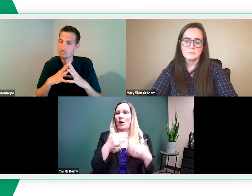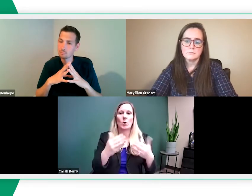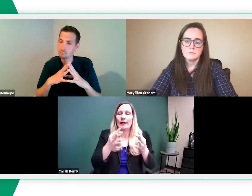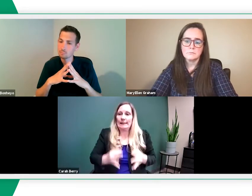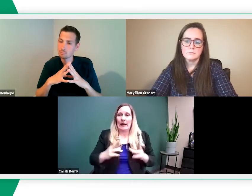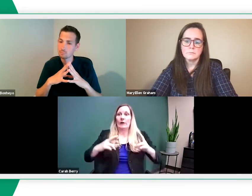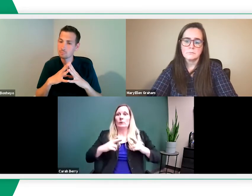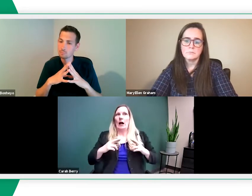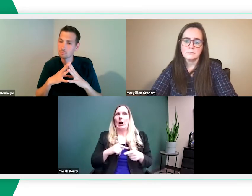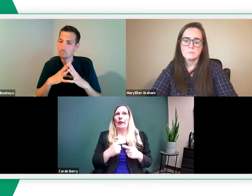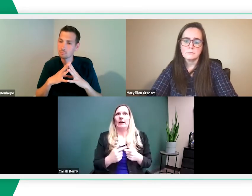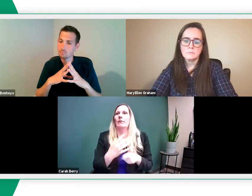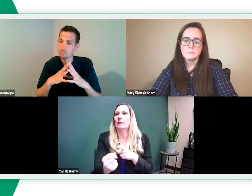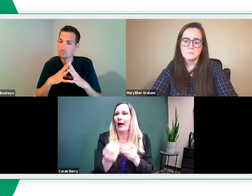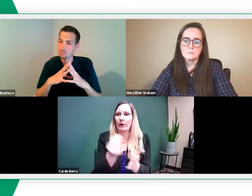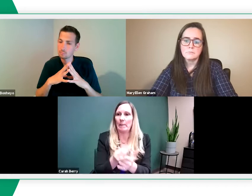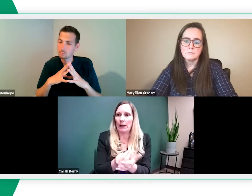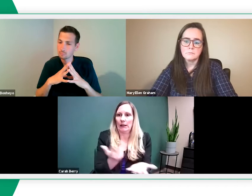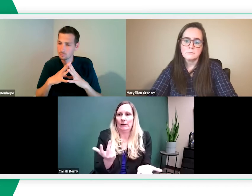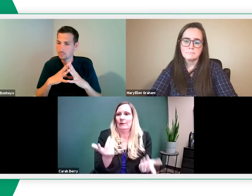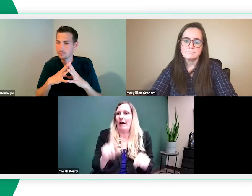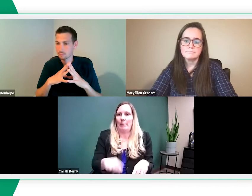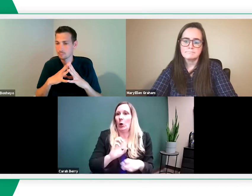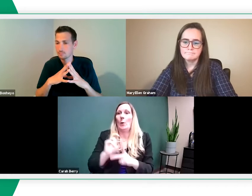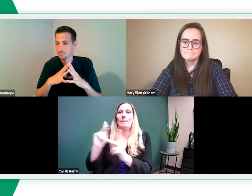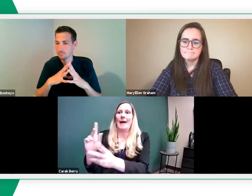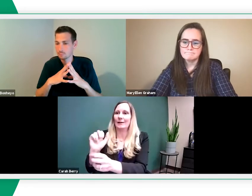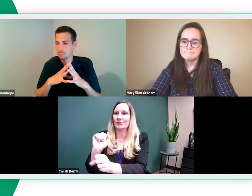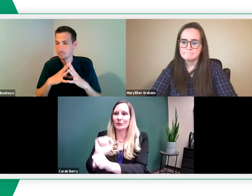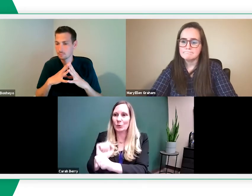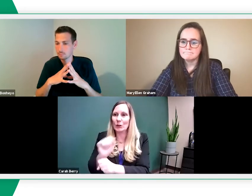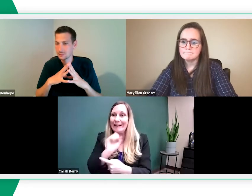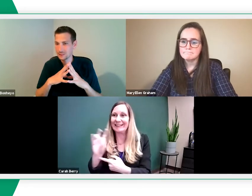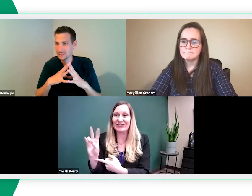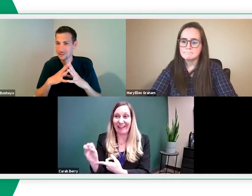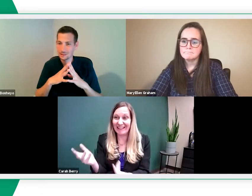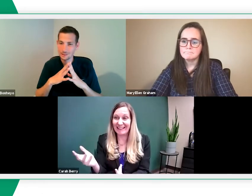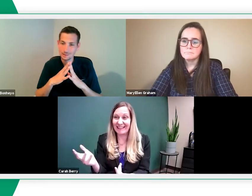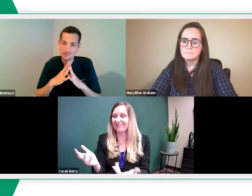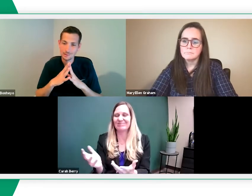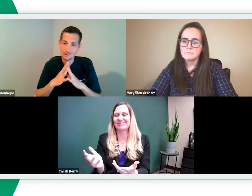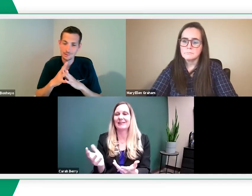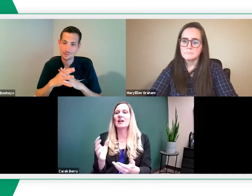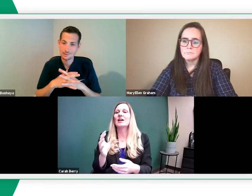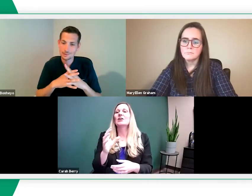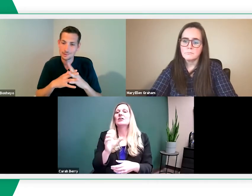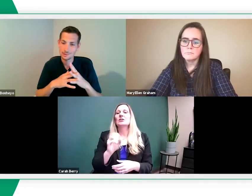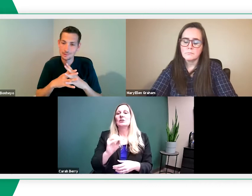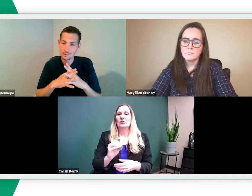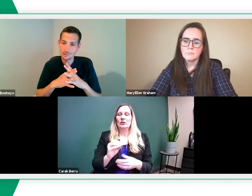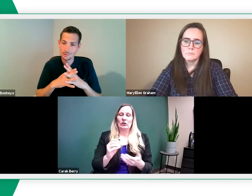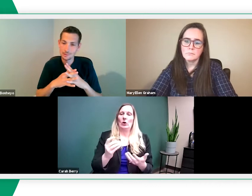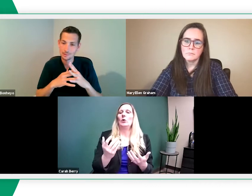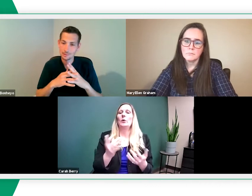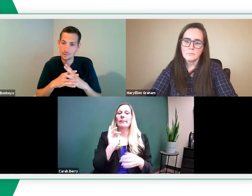to retire. They don't want to, decide to retire and then realize, okay, I don't have any money and now I'm 70 and I